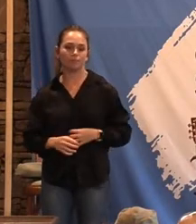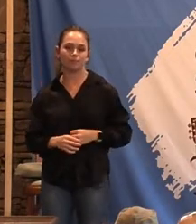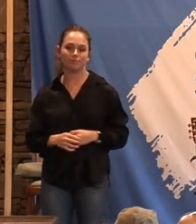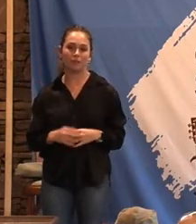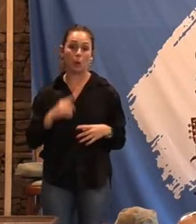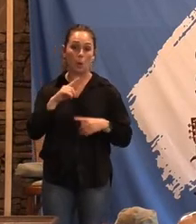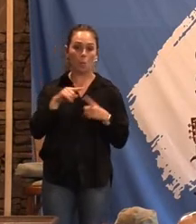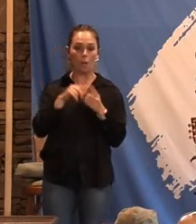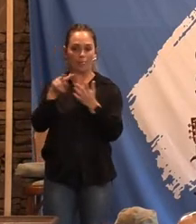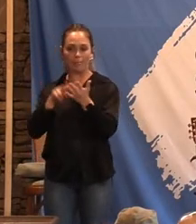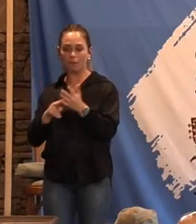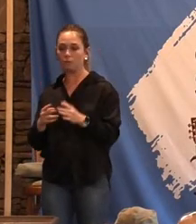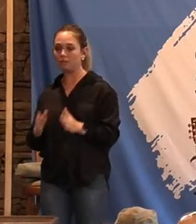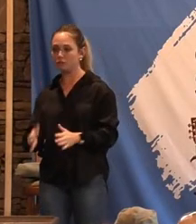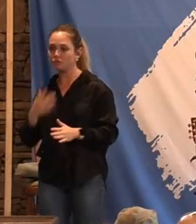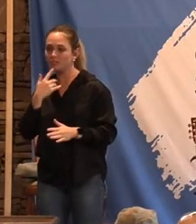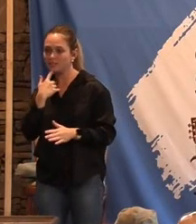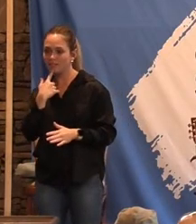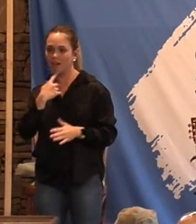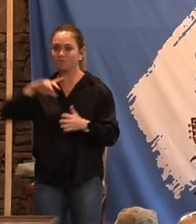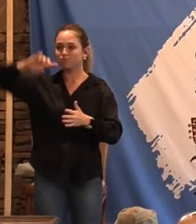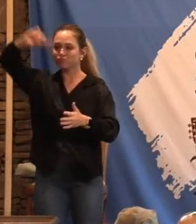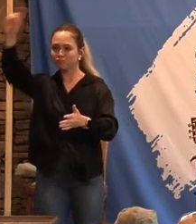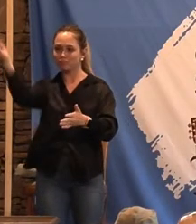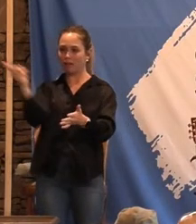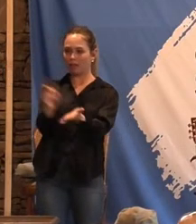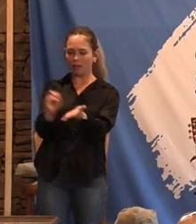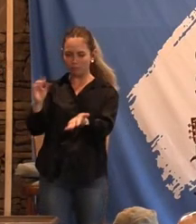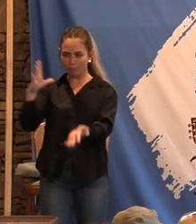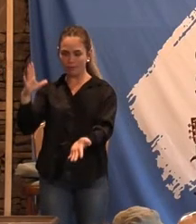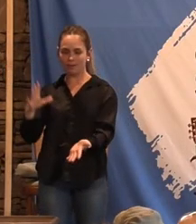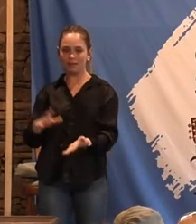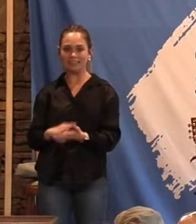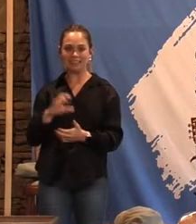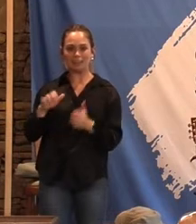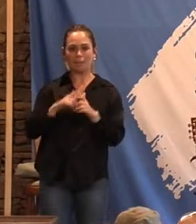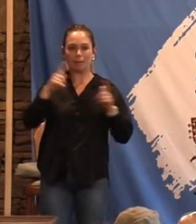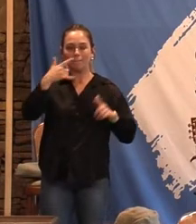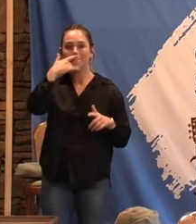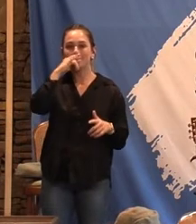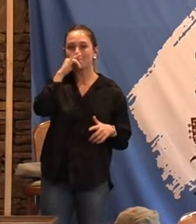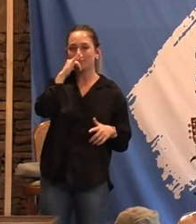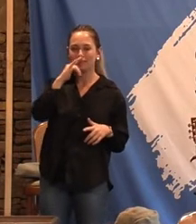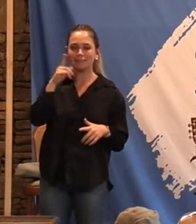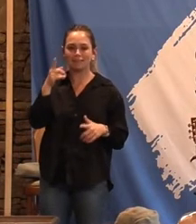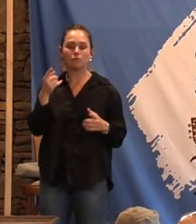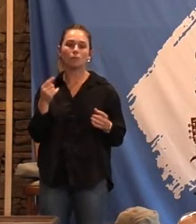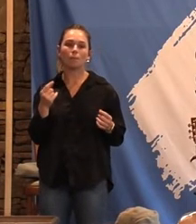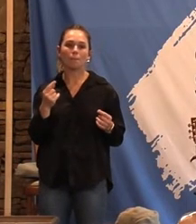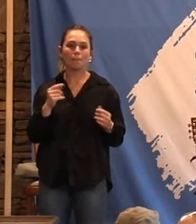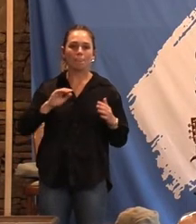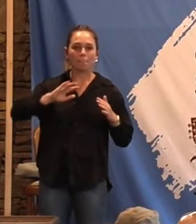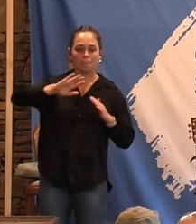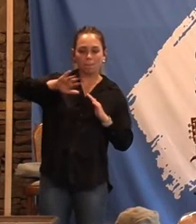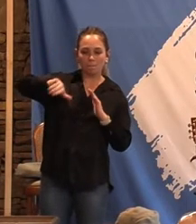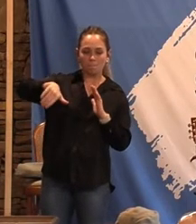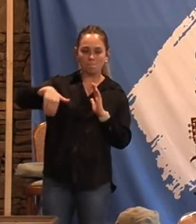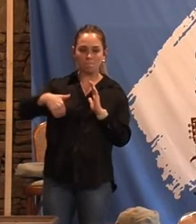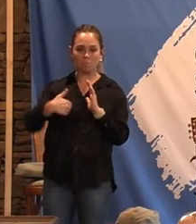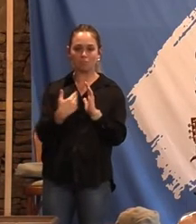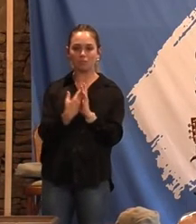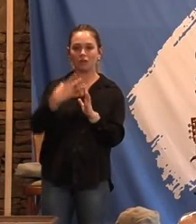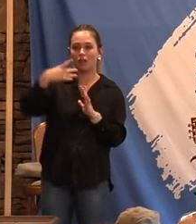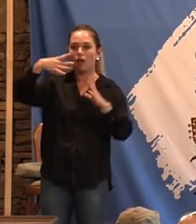And when the reader said, "And the lightning flashed," some of the bigger kids in the back would turn all the lights in the